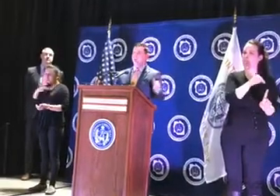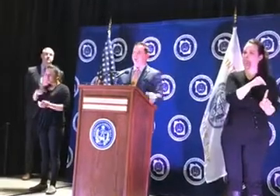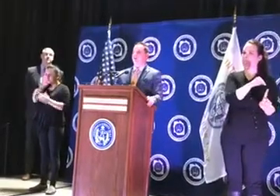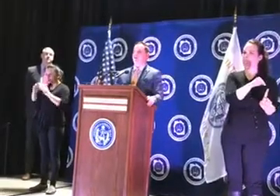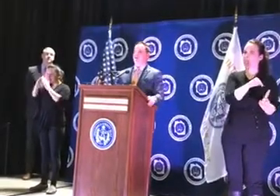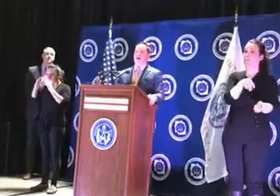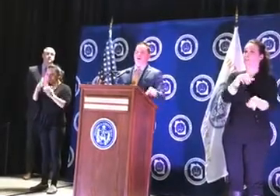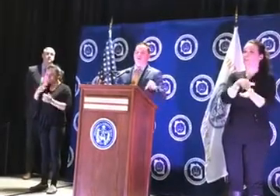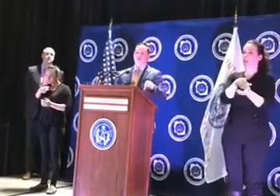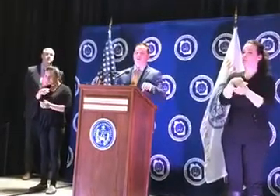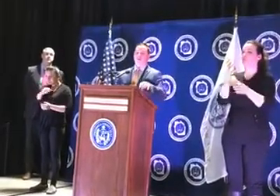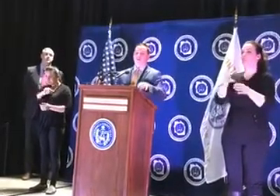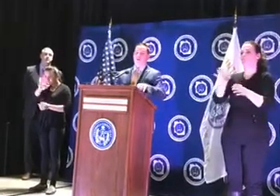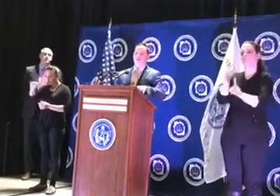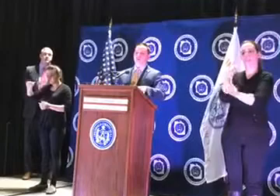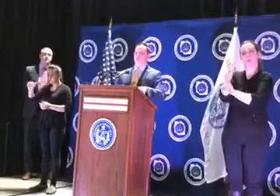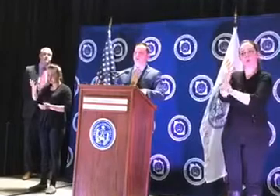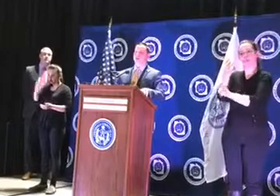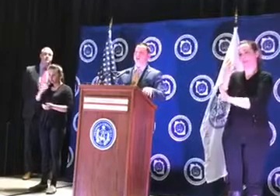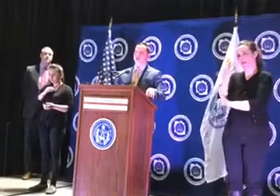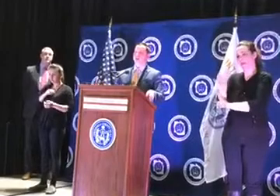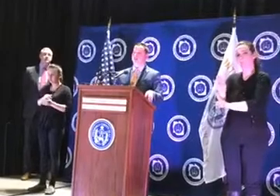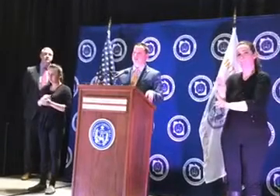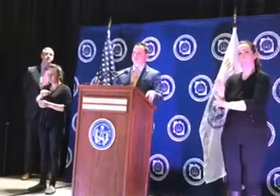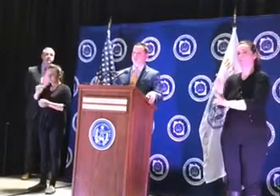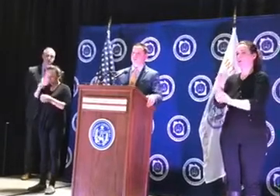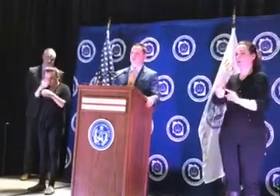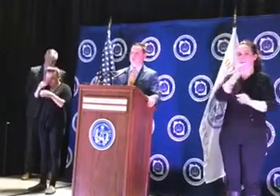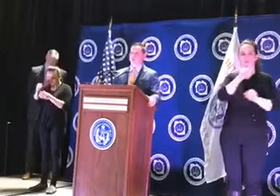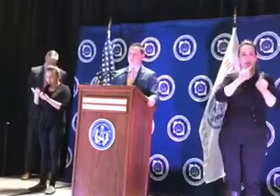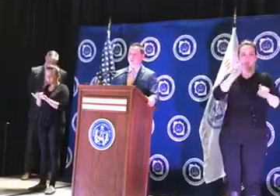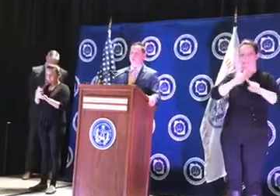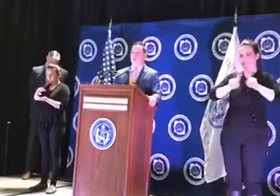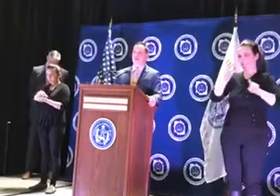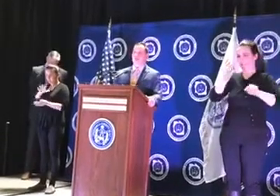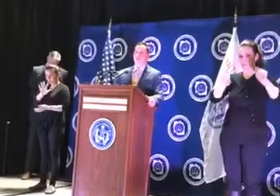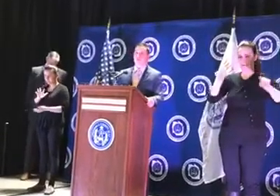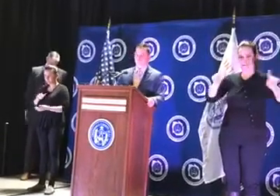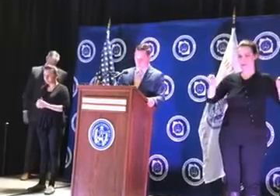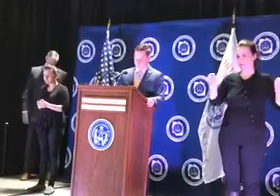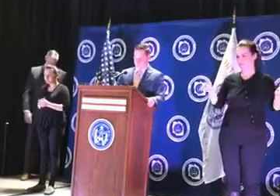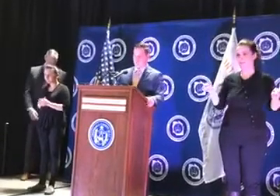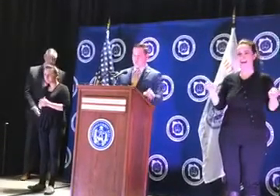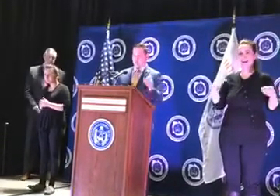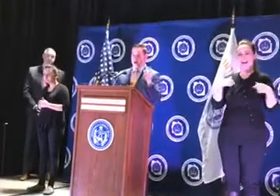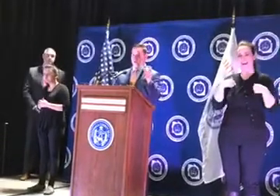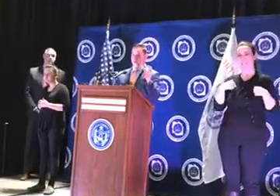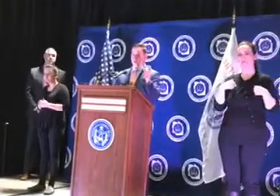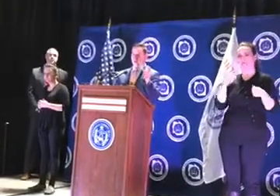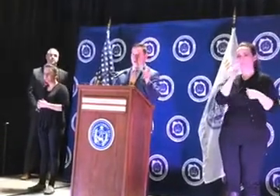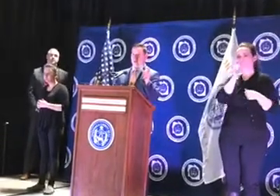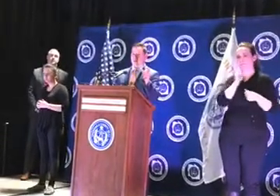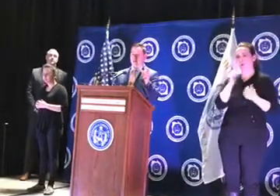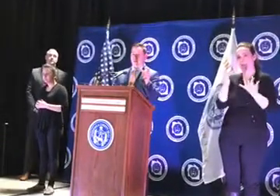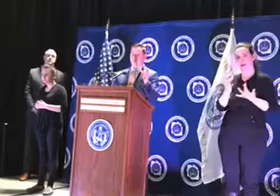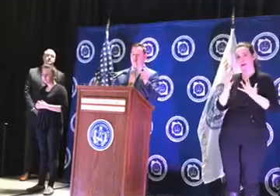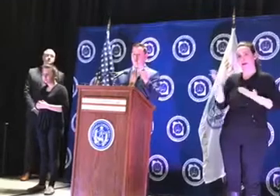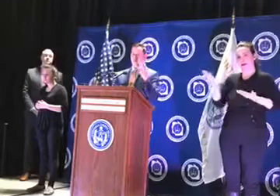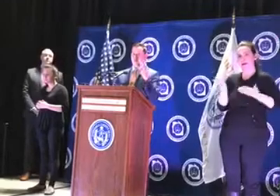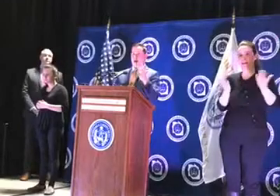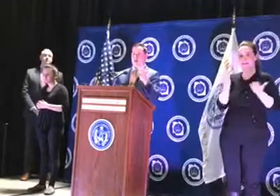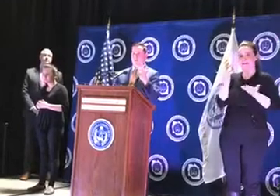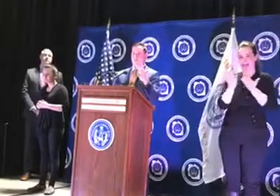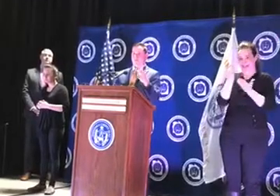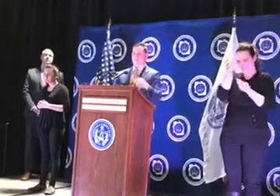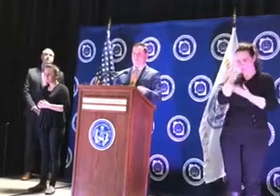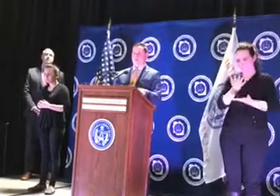partner. Certainly, the triage testing site has been using Quest. Quest, it uses